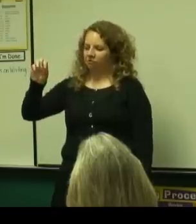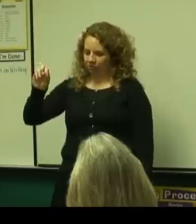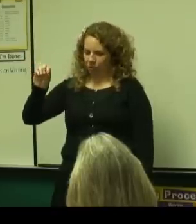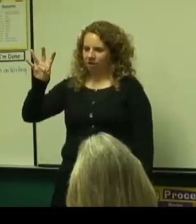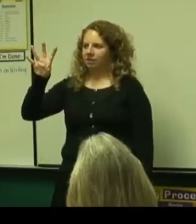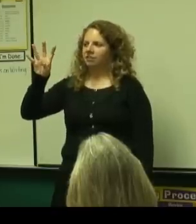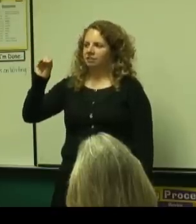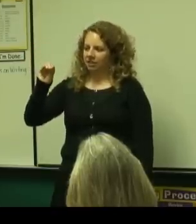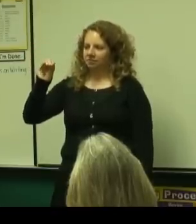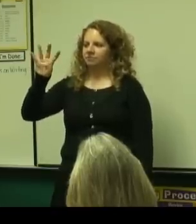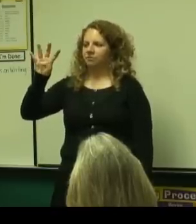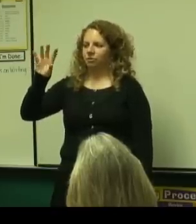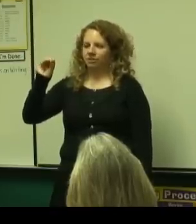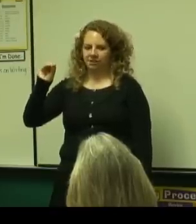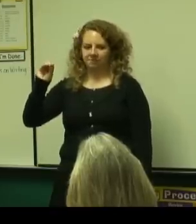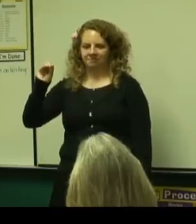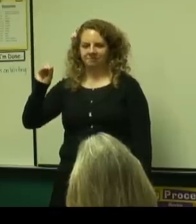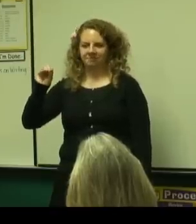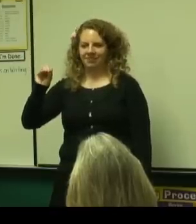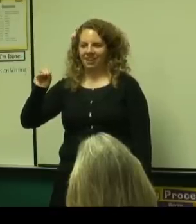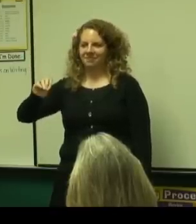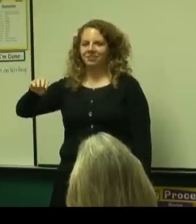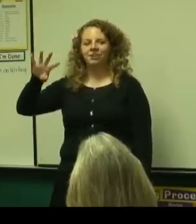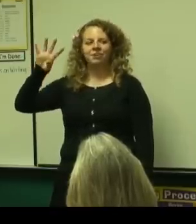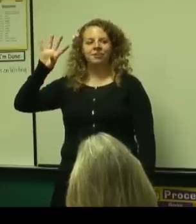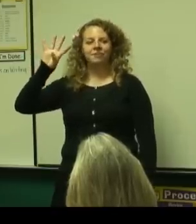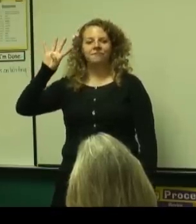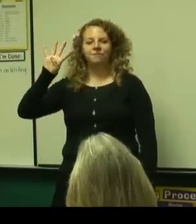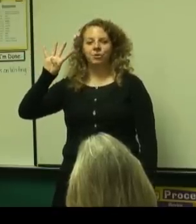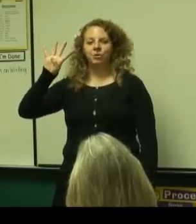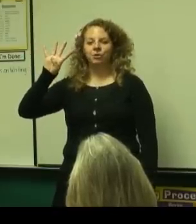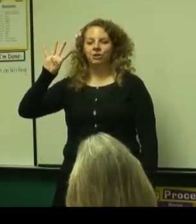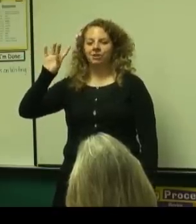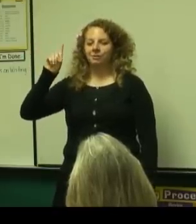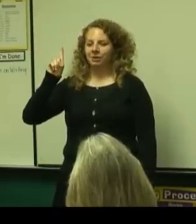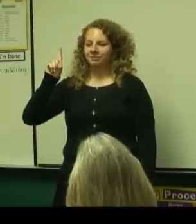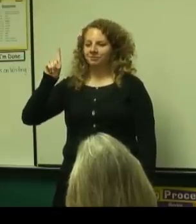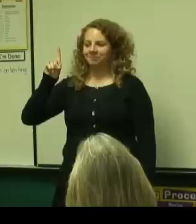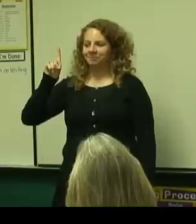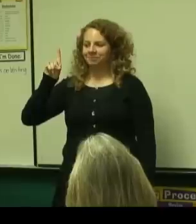40, 40. Okay, 41,